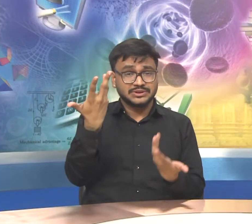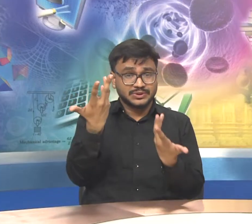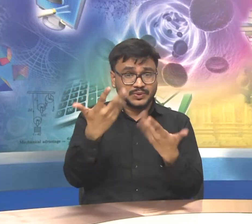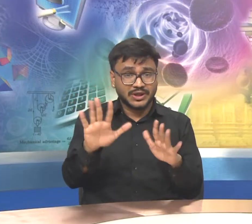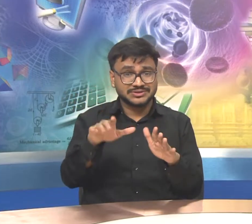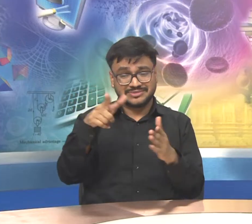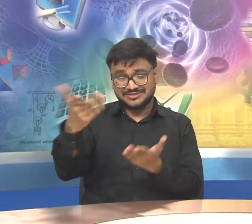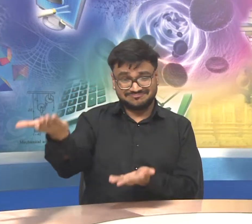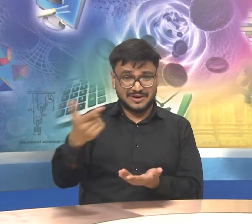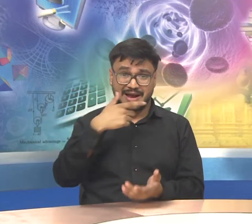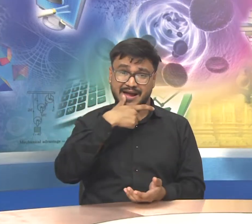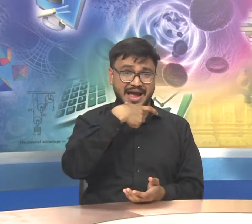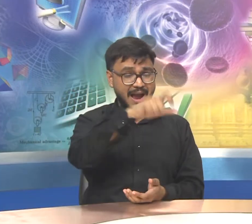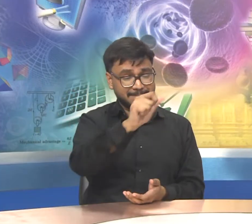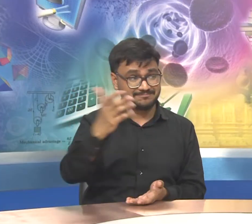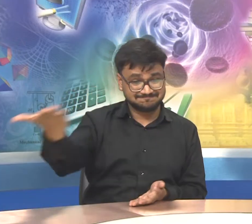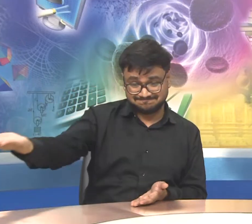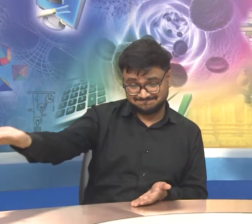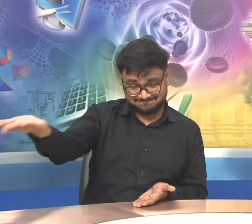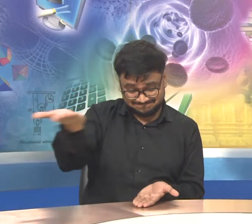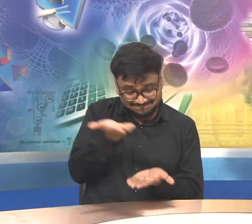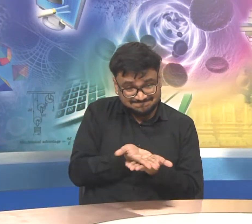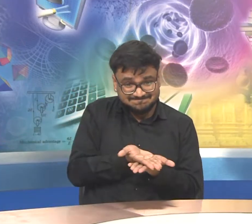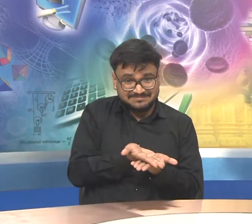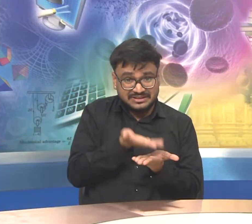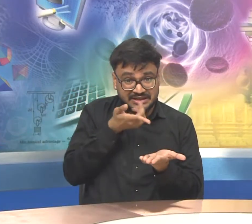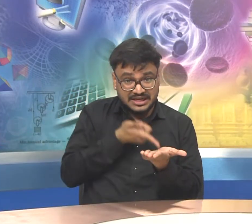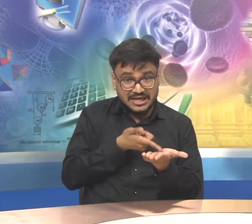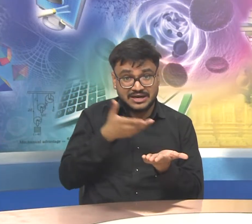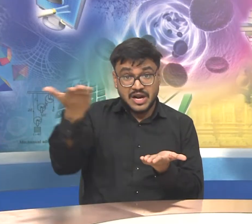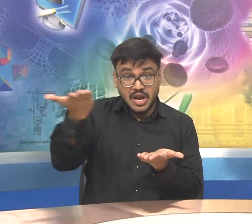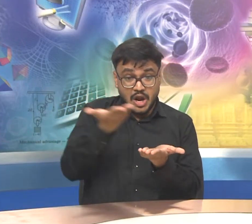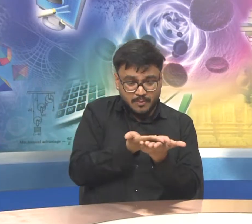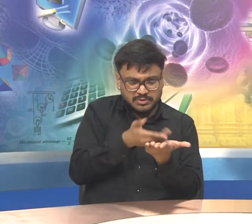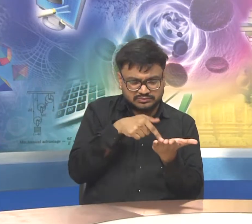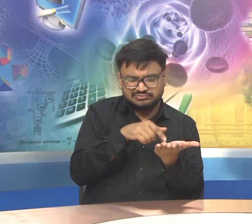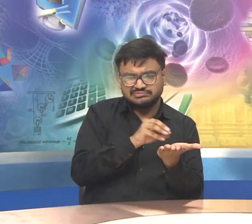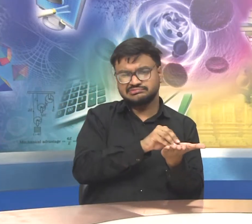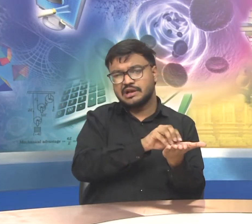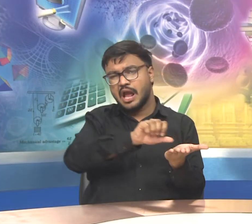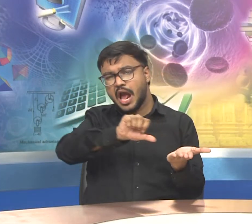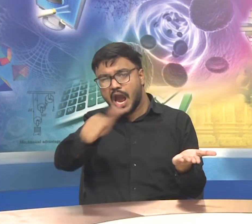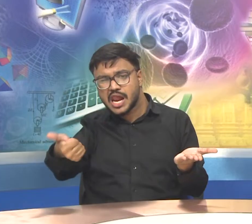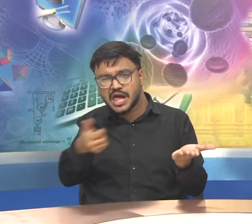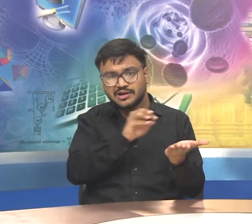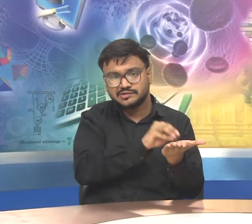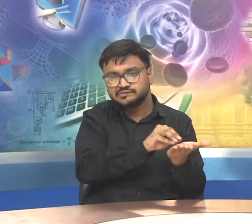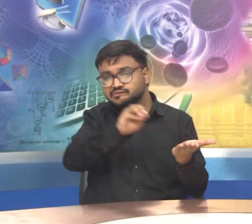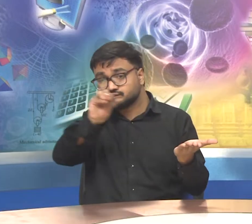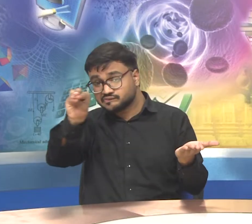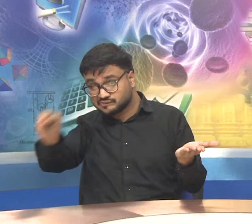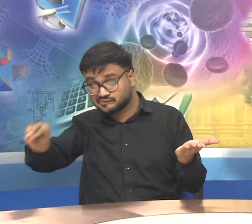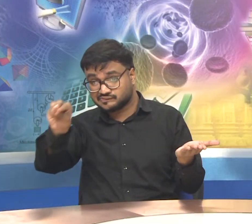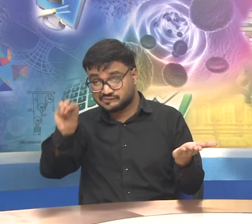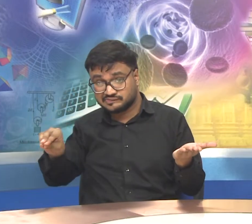an advocate in any court or before any authority within the territory of India.